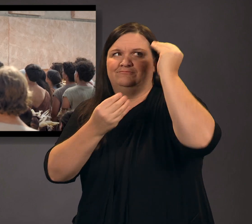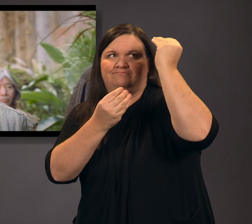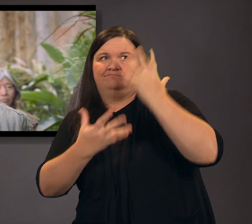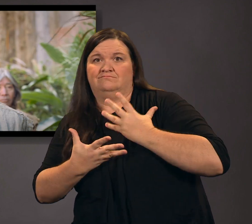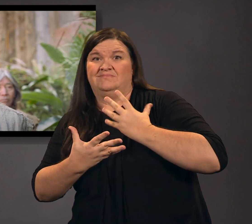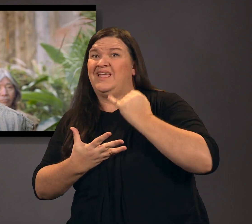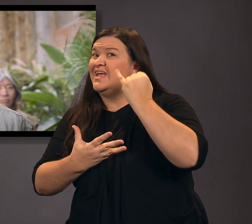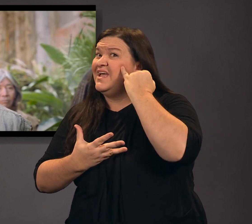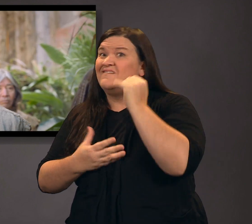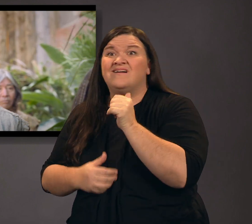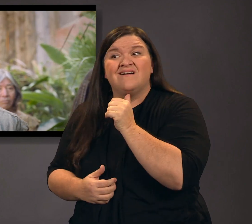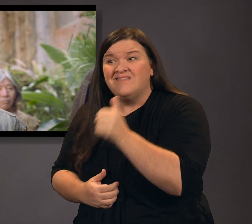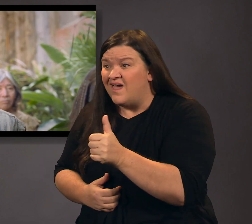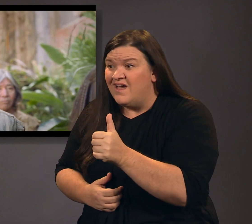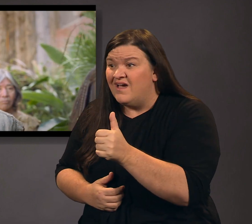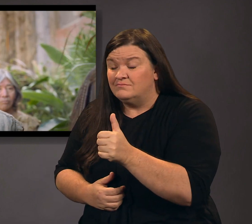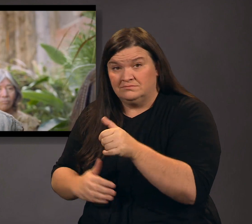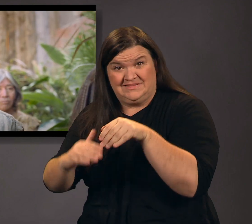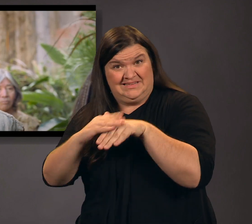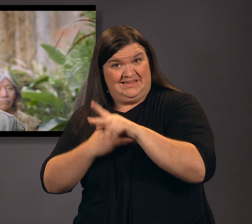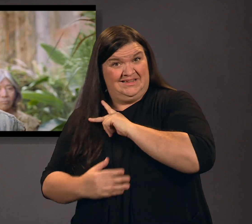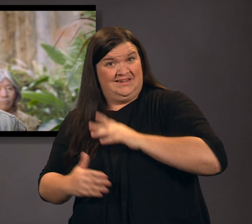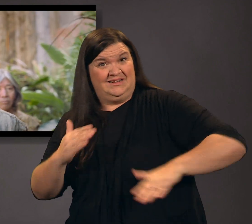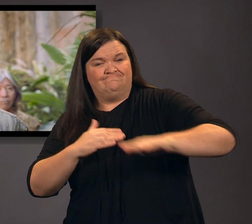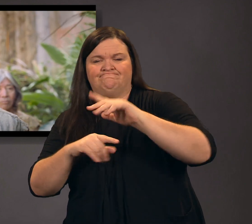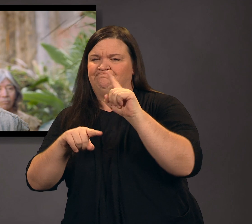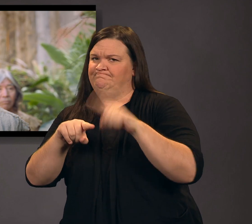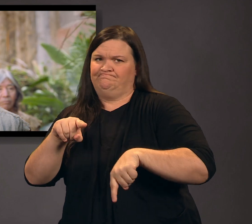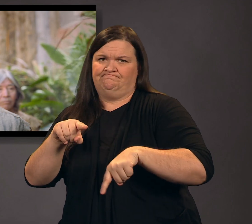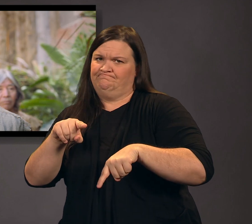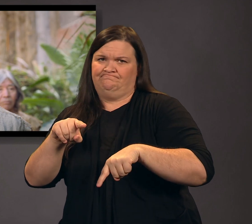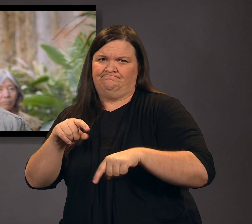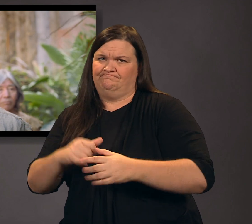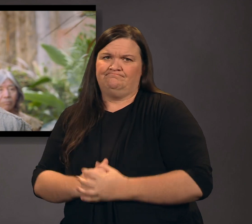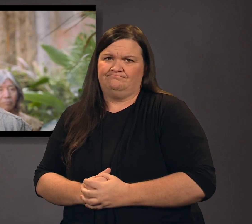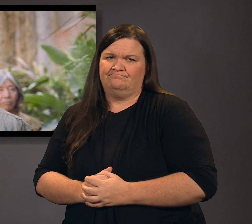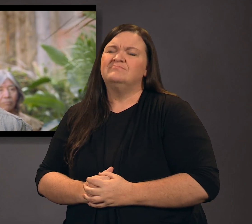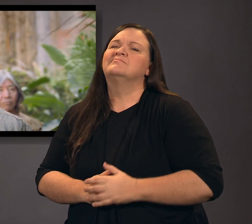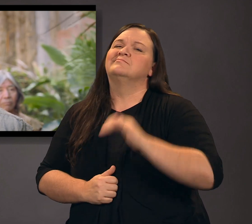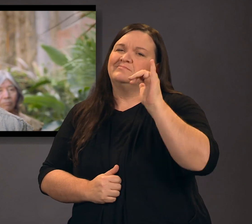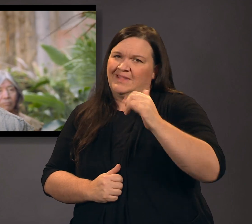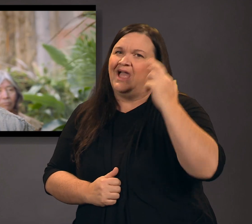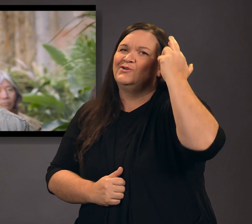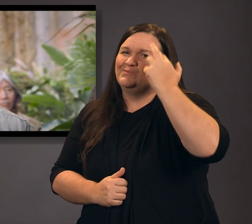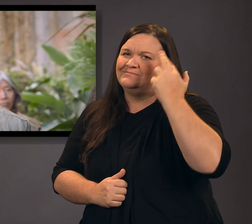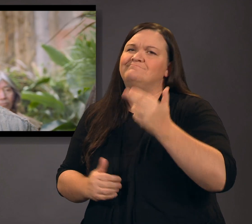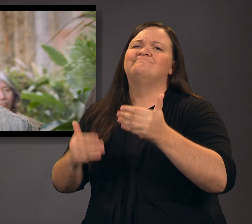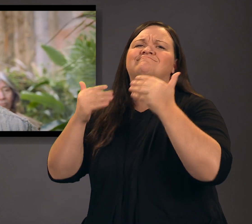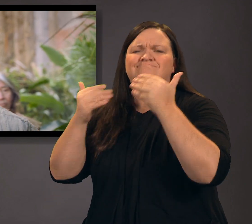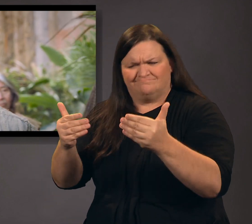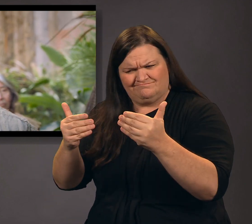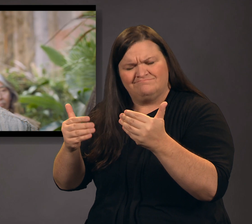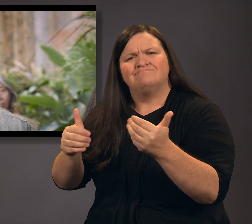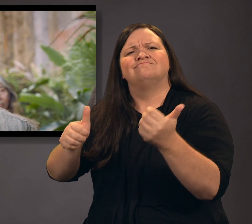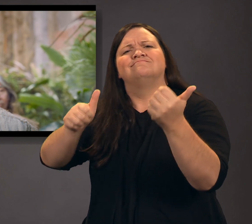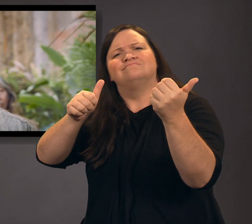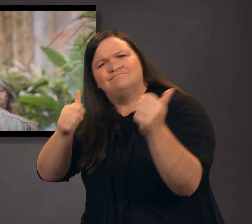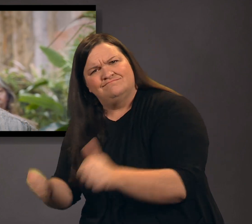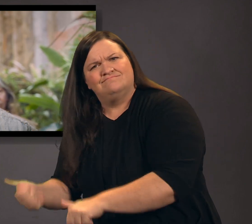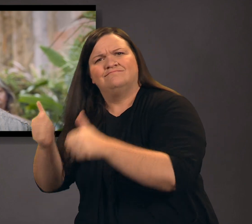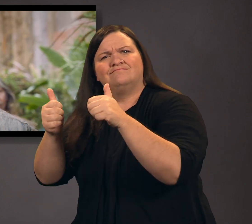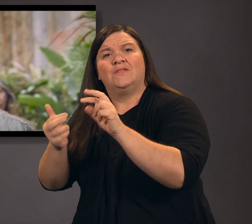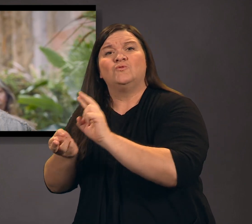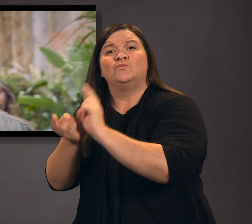of heaven. Therefore, come and be baptized unto repentance, that ye may be